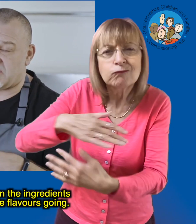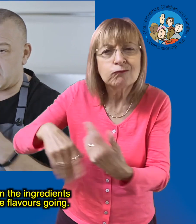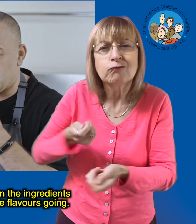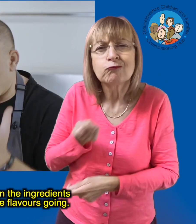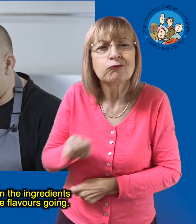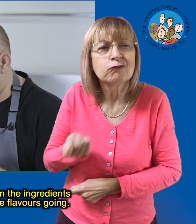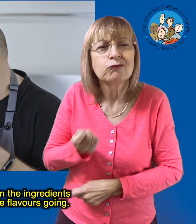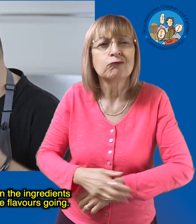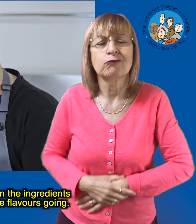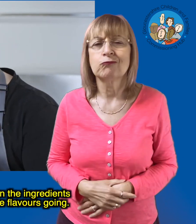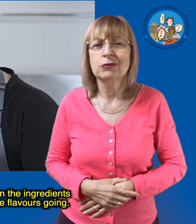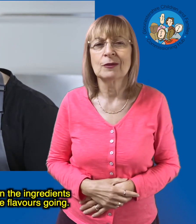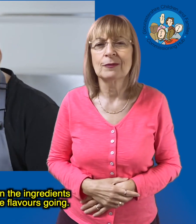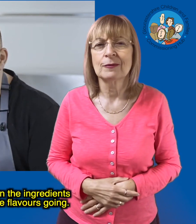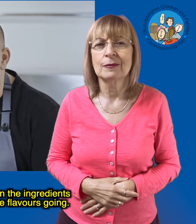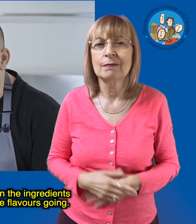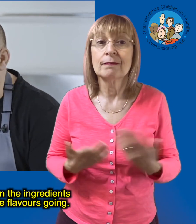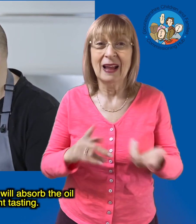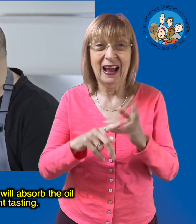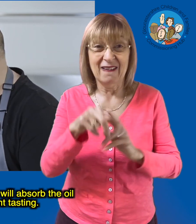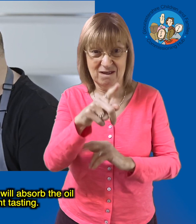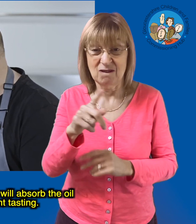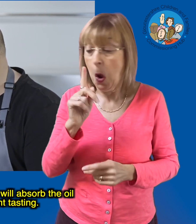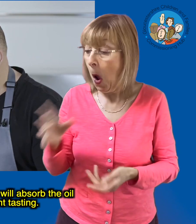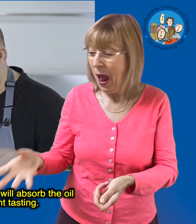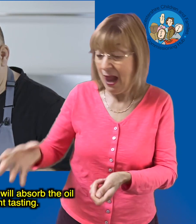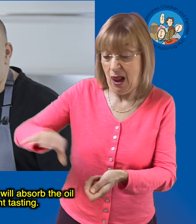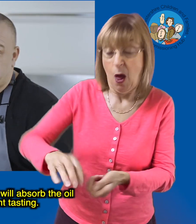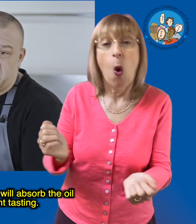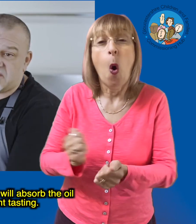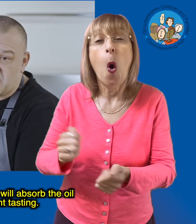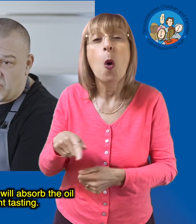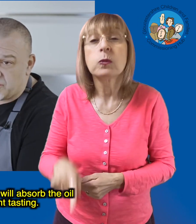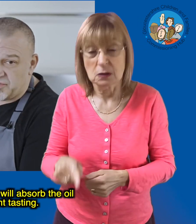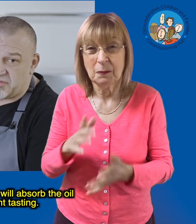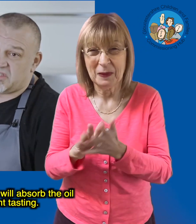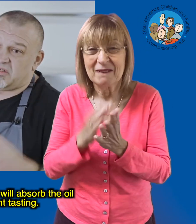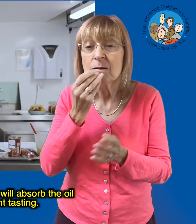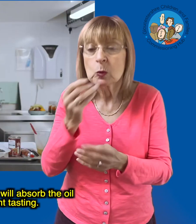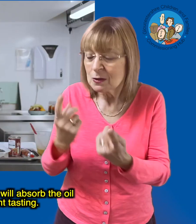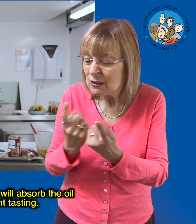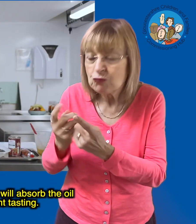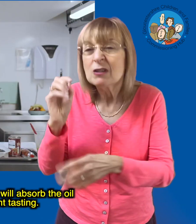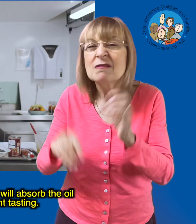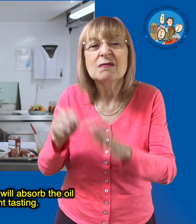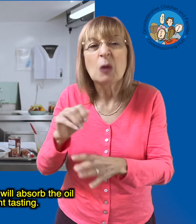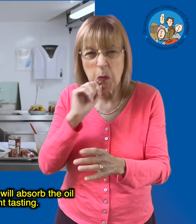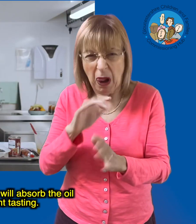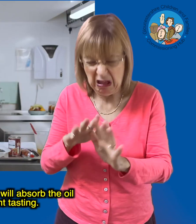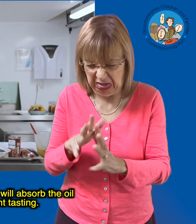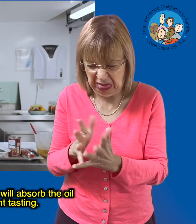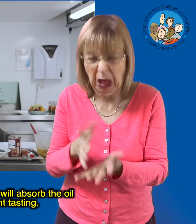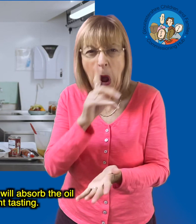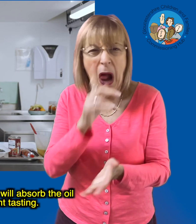seal and get all those flavors going. If you were to put it into cold oil, the ingredients